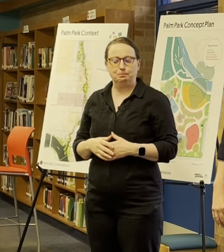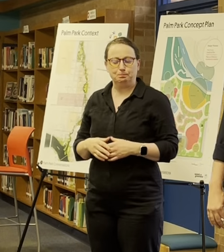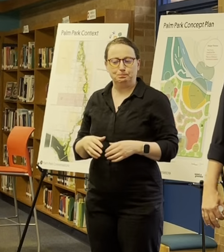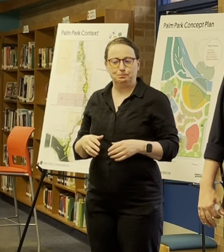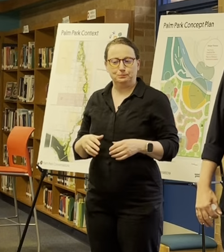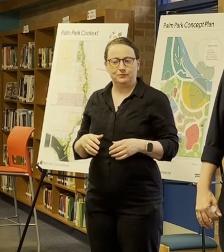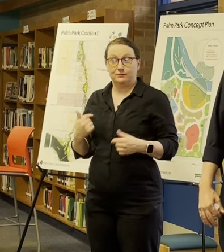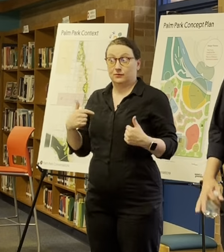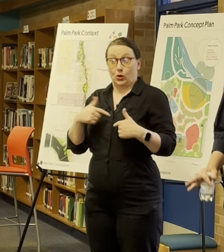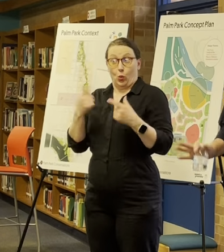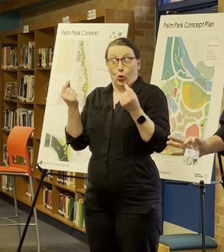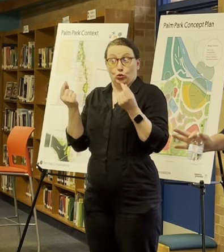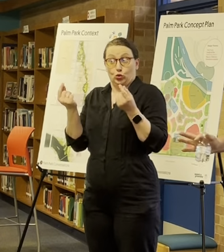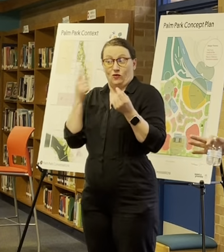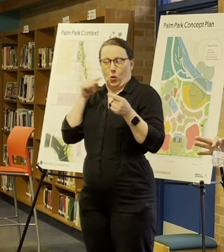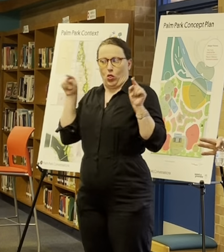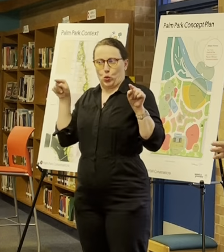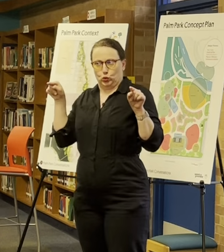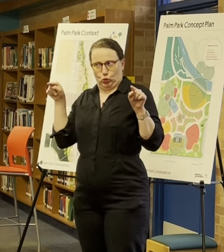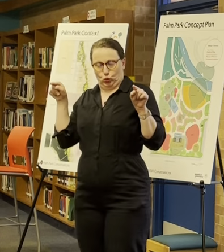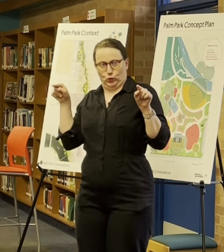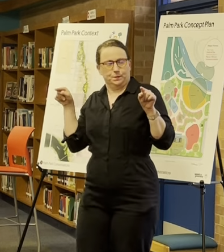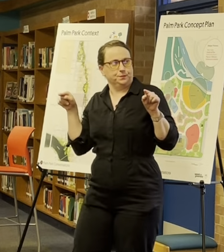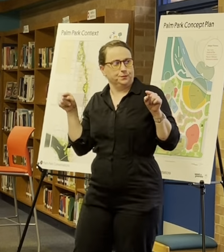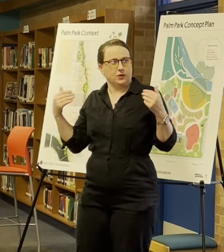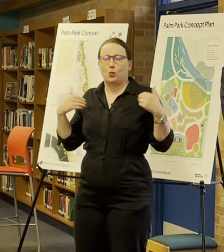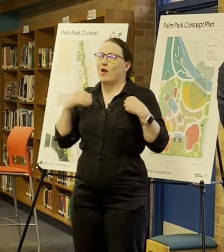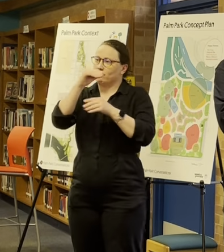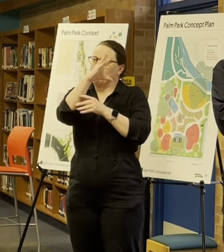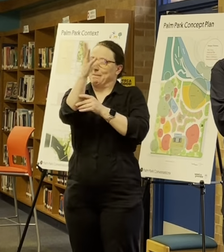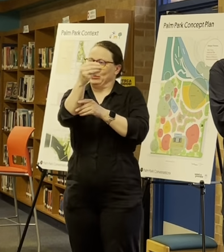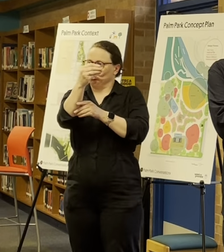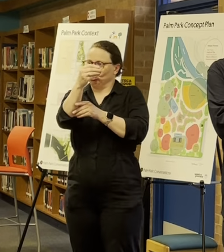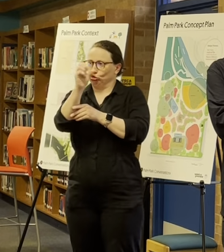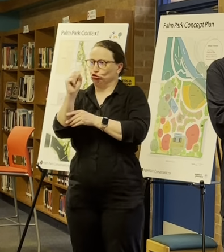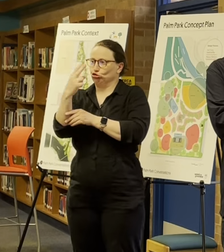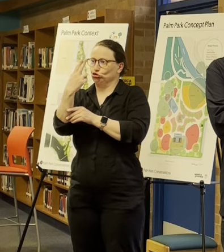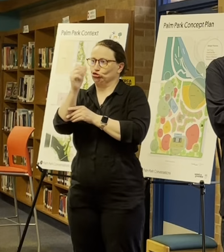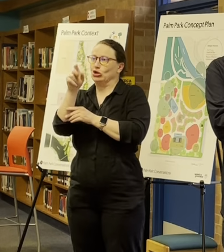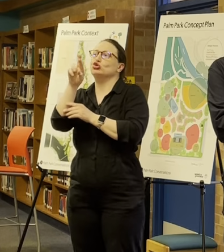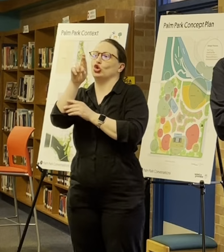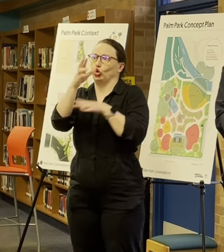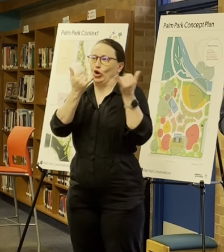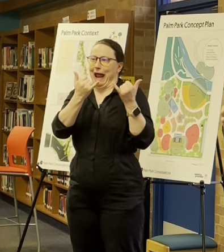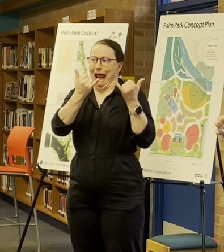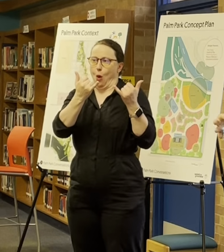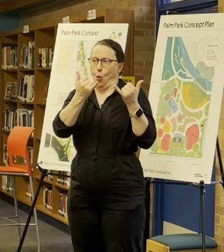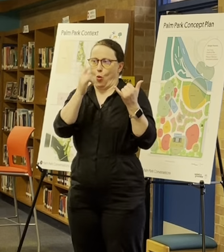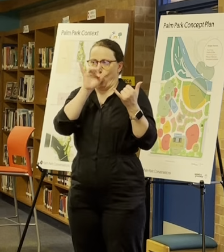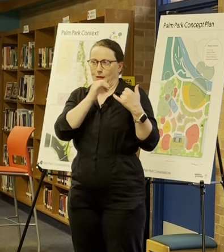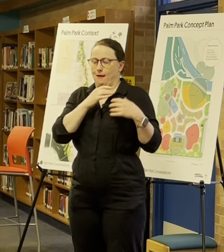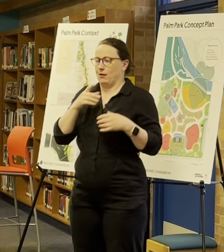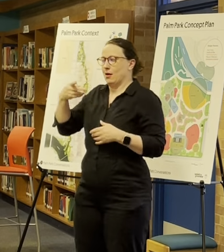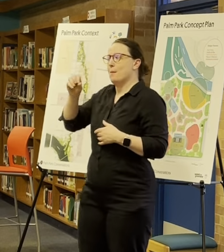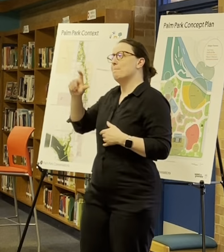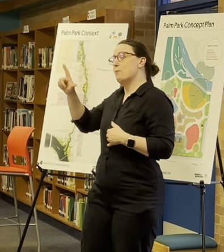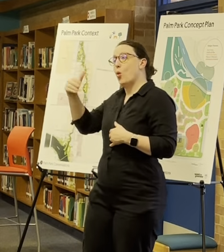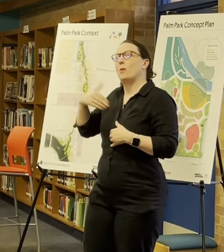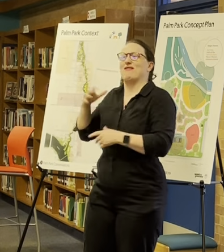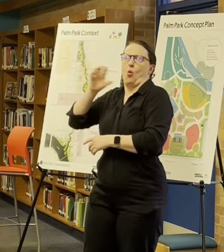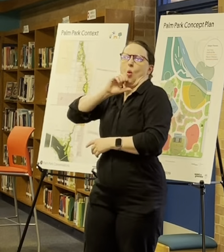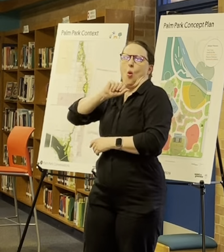So what we're going to do in those 2 instances is where you have a photo of the structure today, and in the case of the pool, a historic